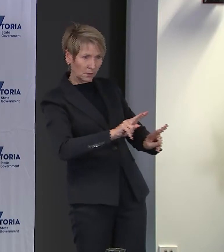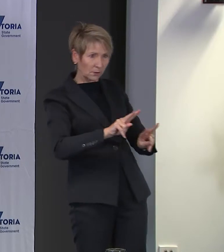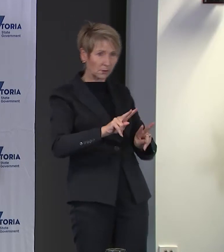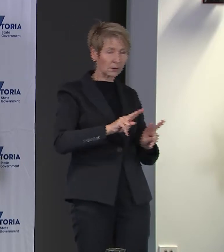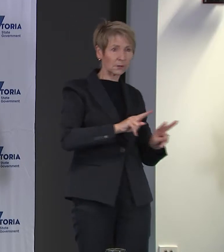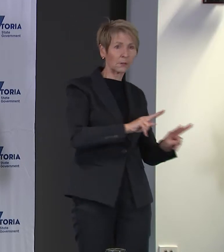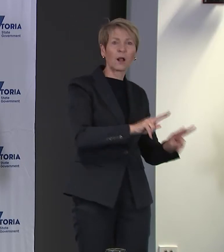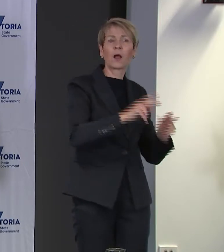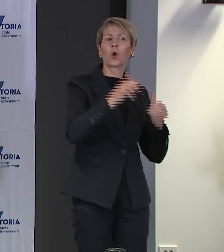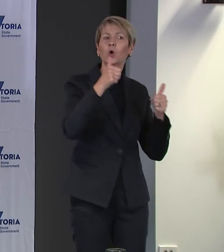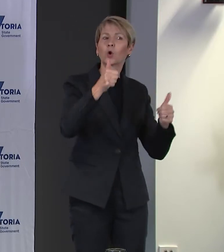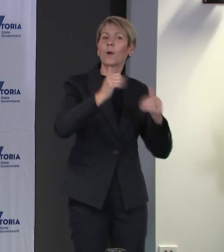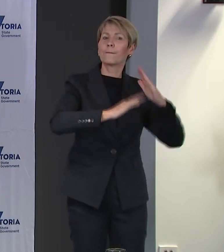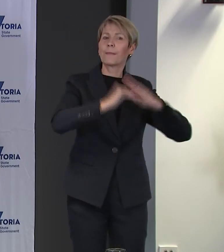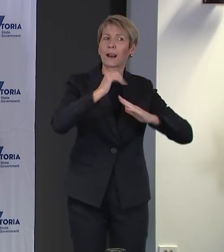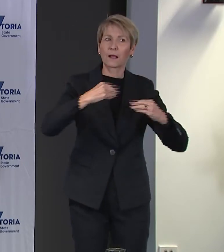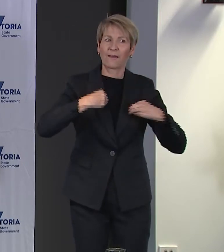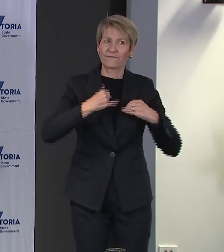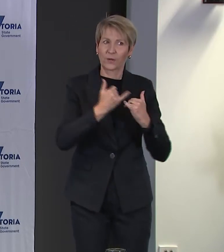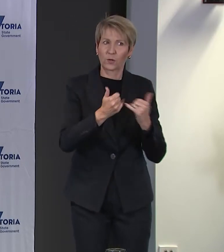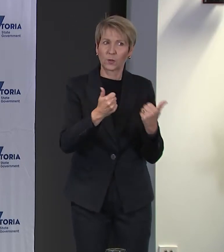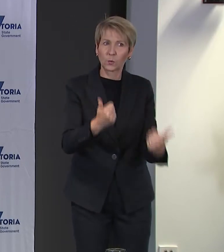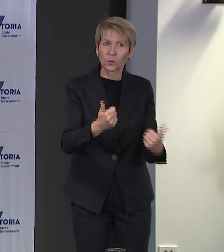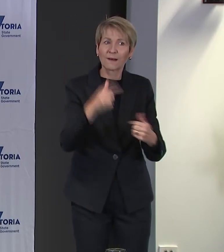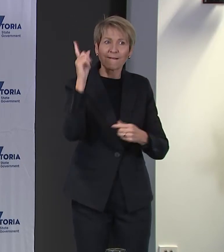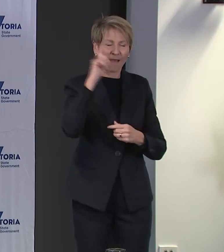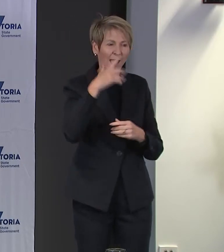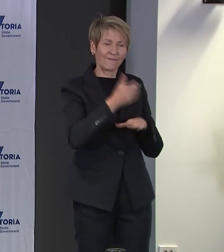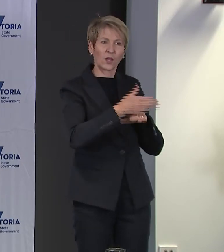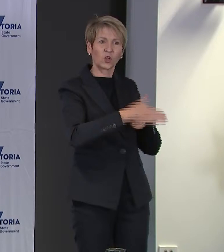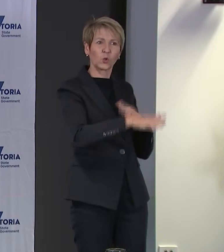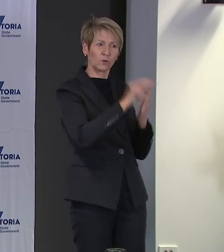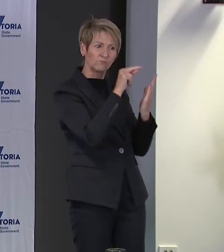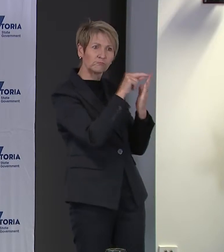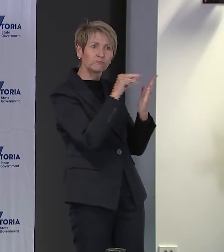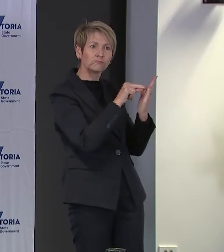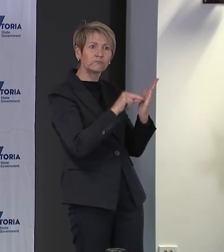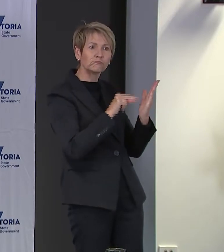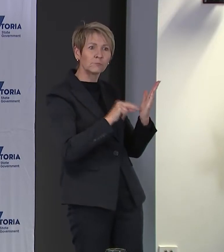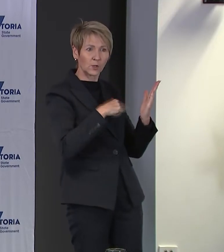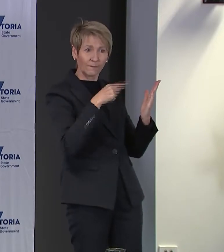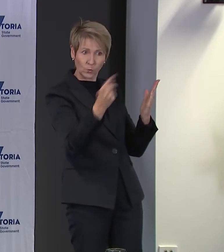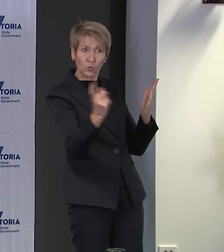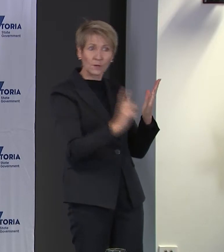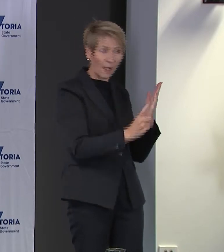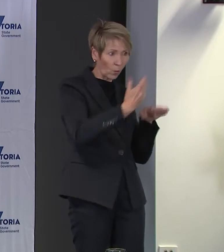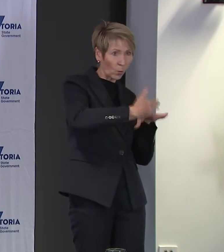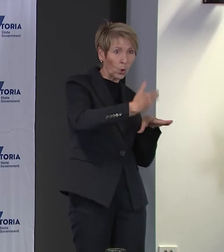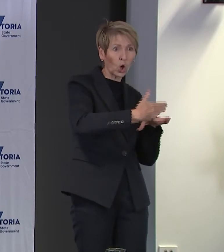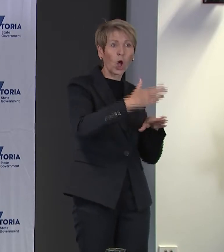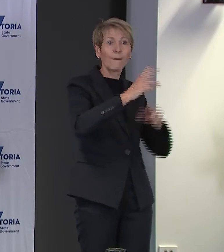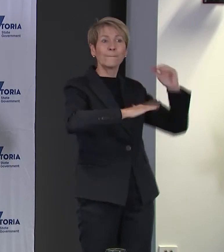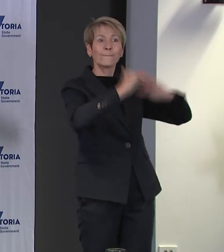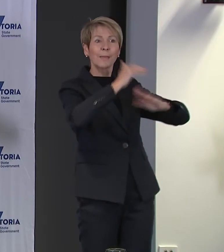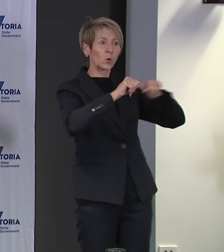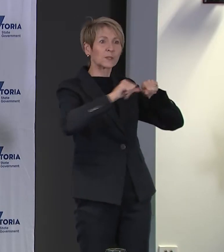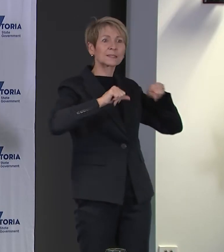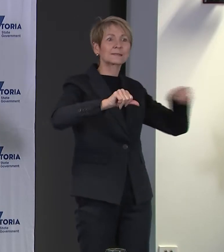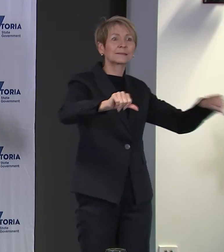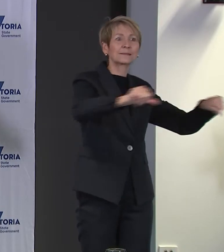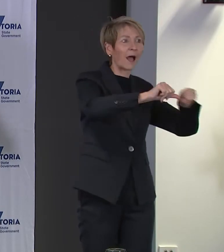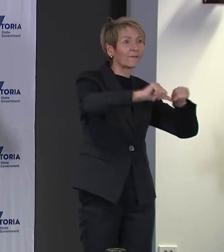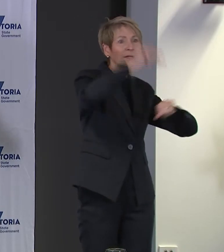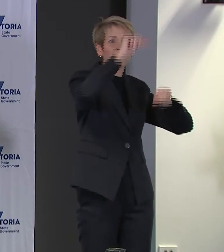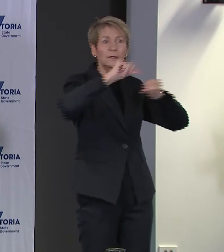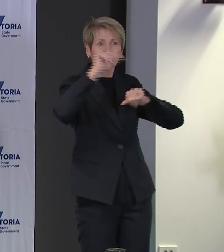workplace controls, workplace recording systems, and they are now, of course, since last night, going through that process of contact tracing